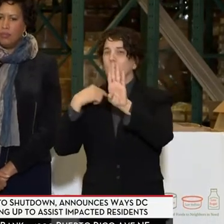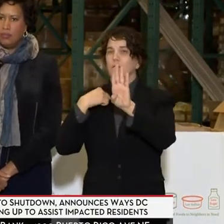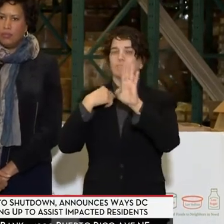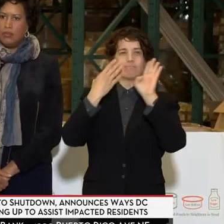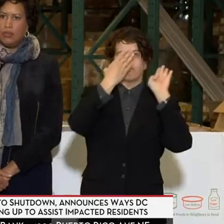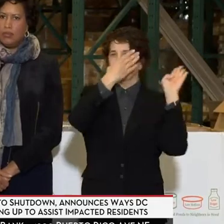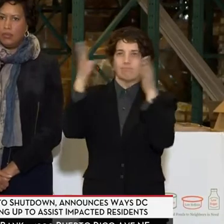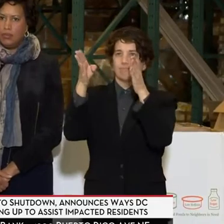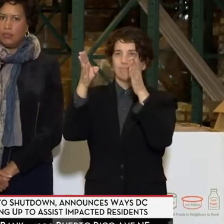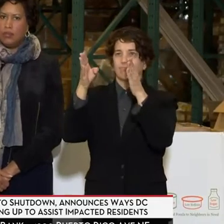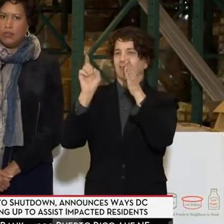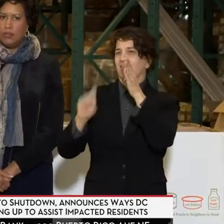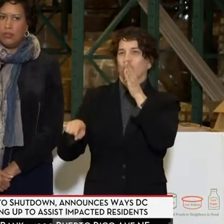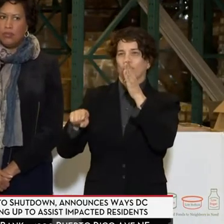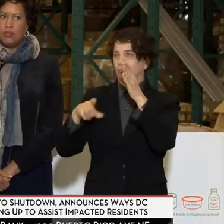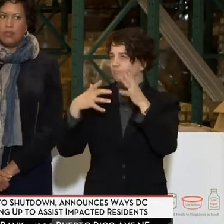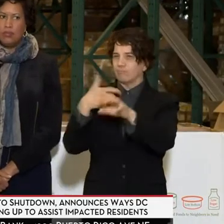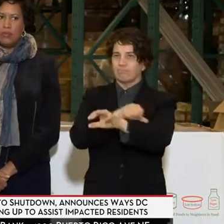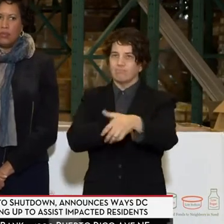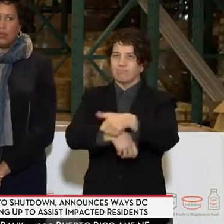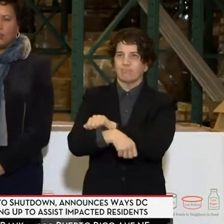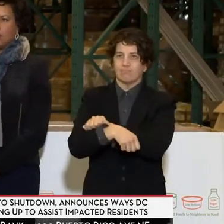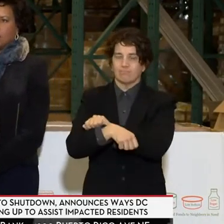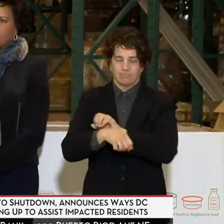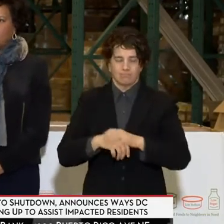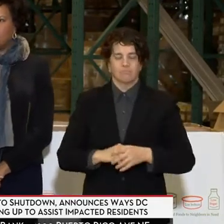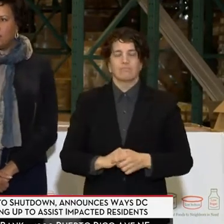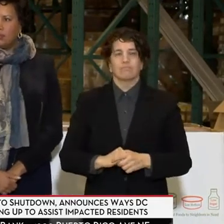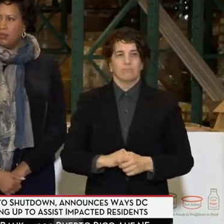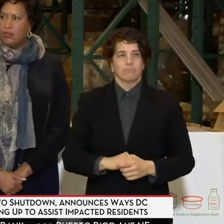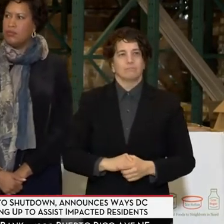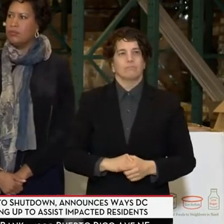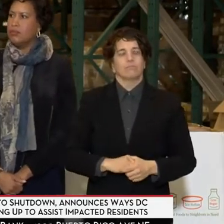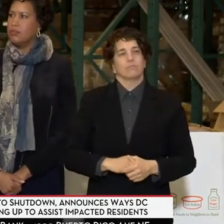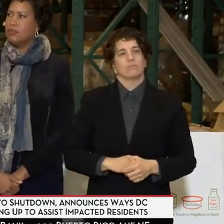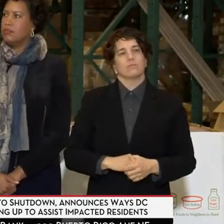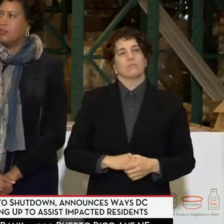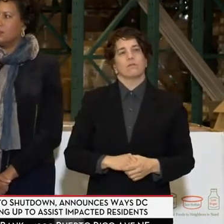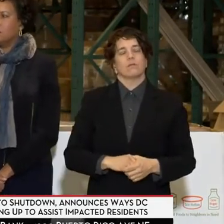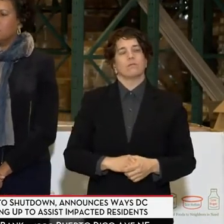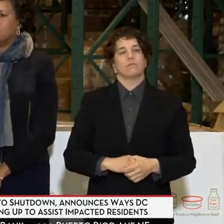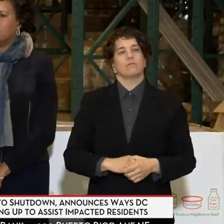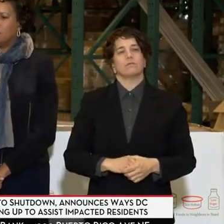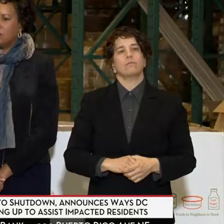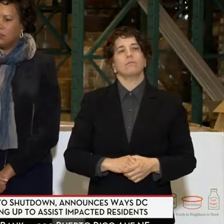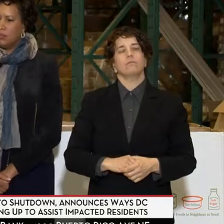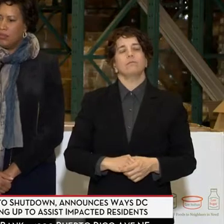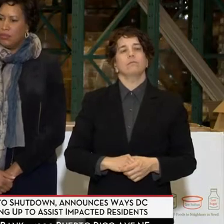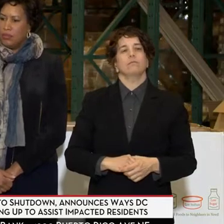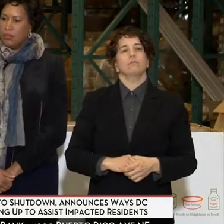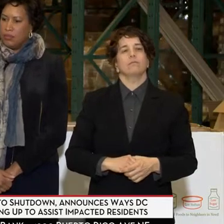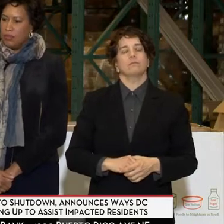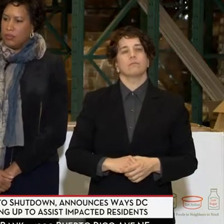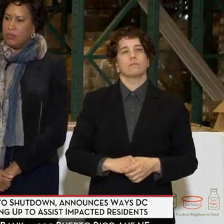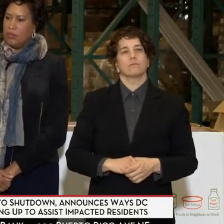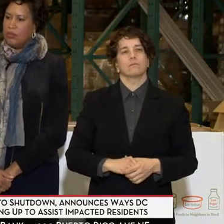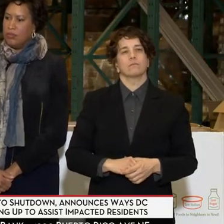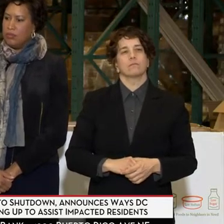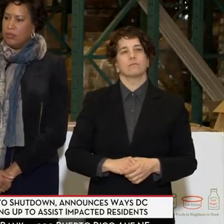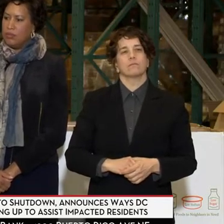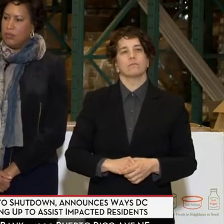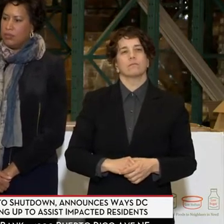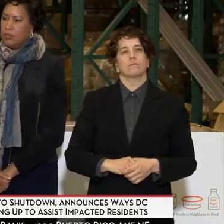But I have to inform you that for the District of Columbia, this is an emergency. And the reason